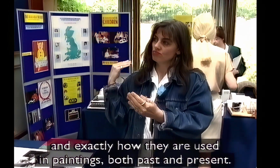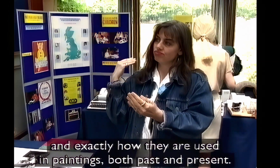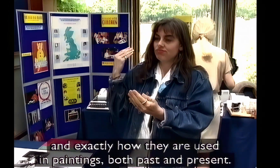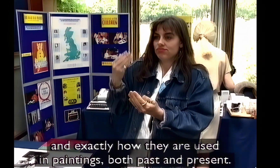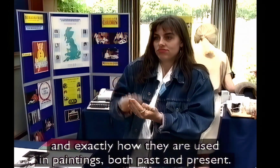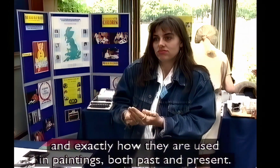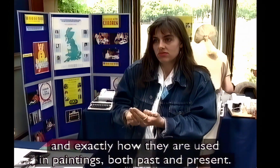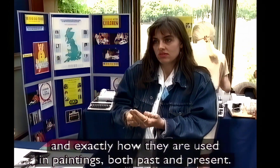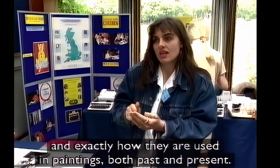present.